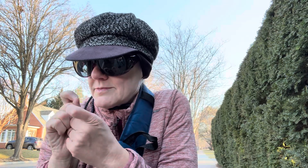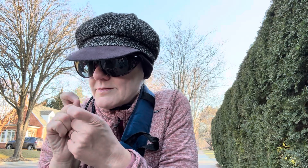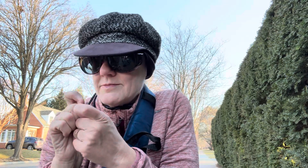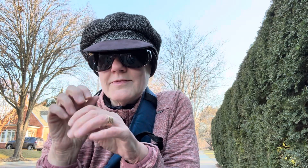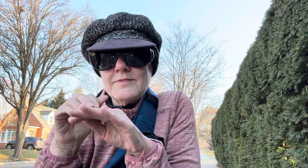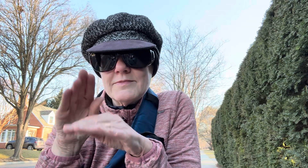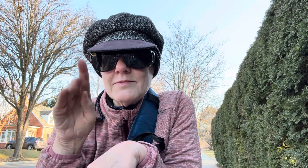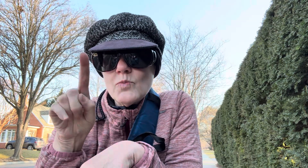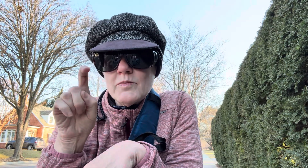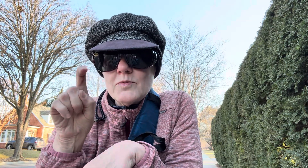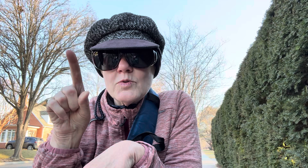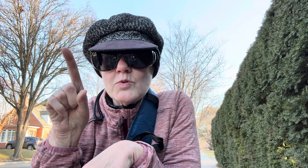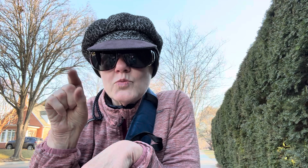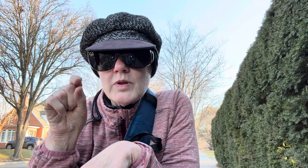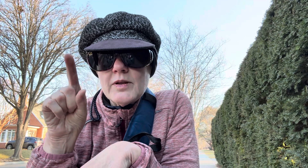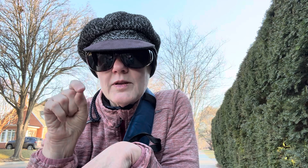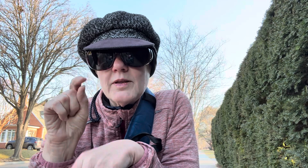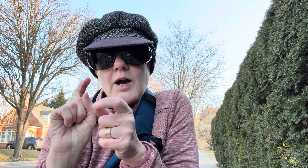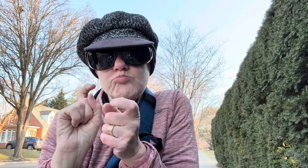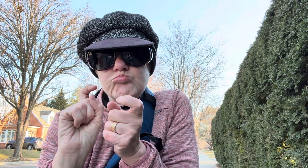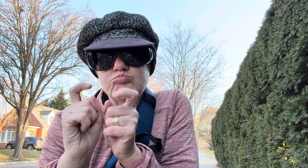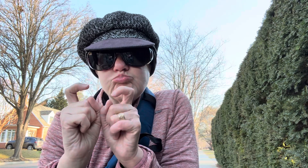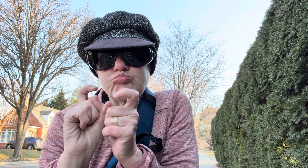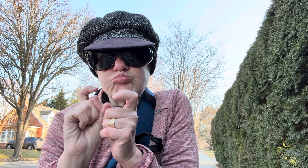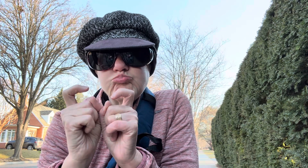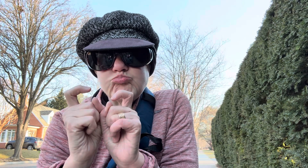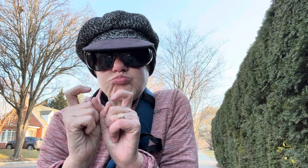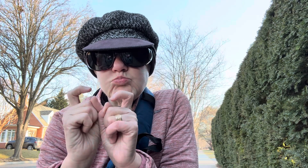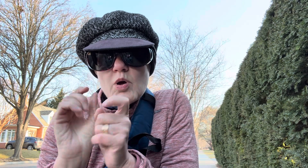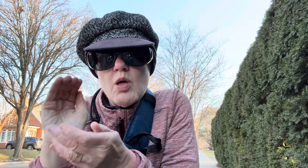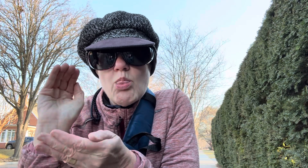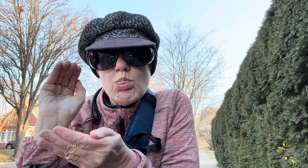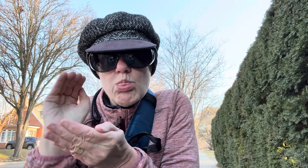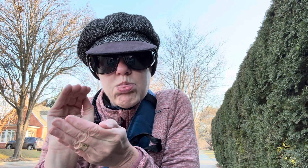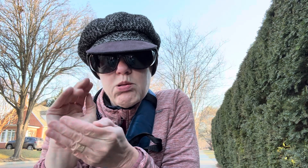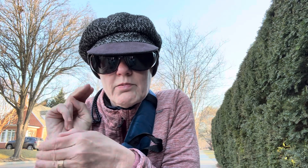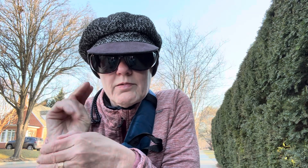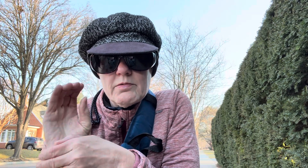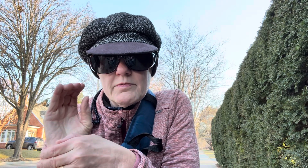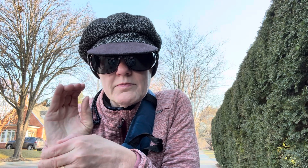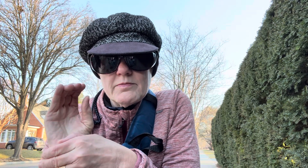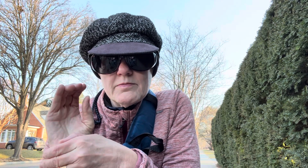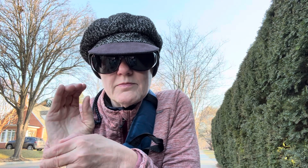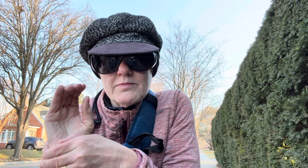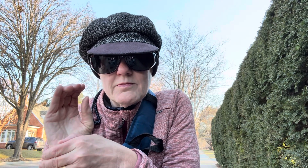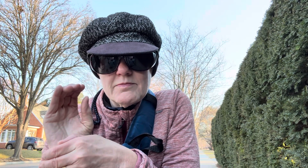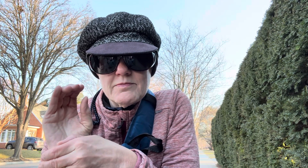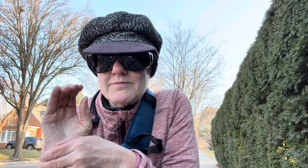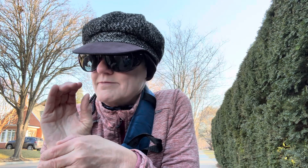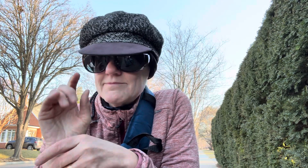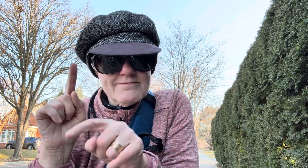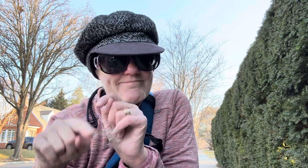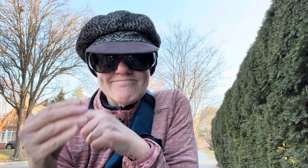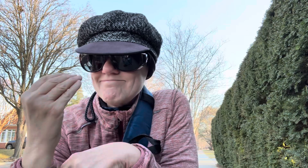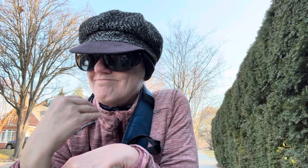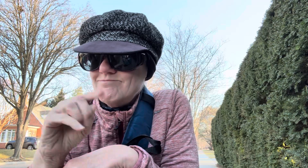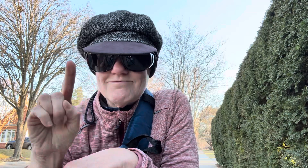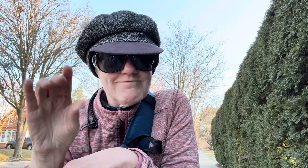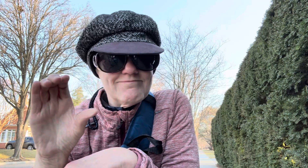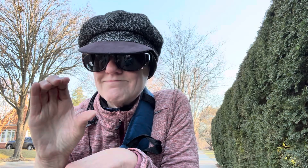120 or above means have to adjust it. He can't eat the 100 grams of net carbs. He has